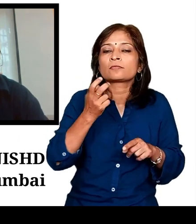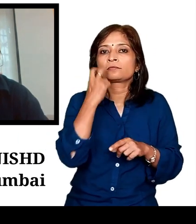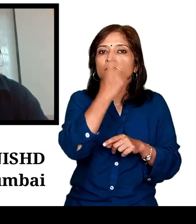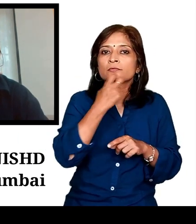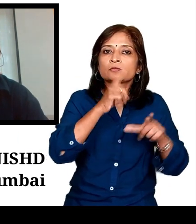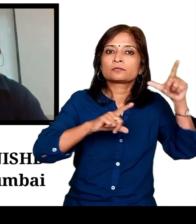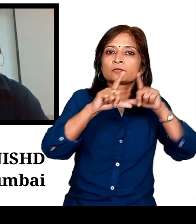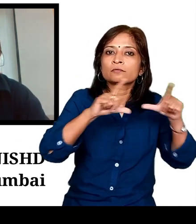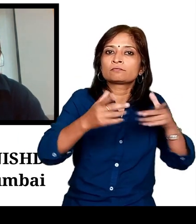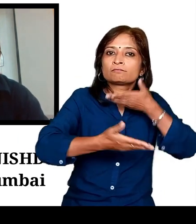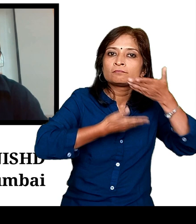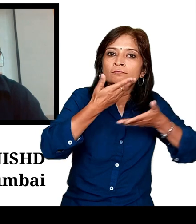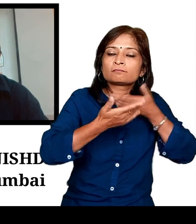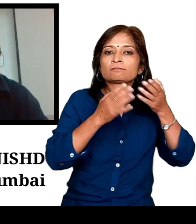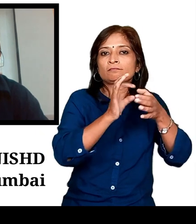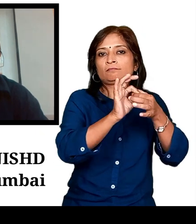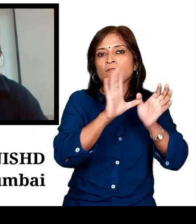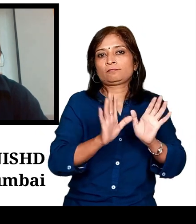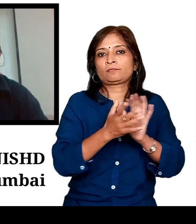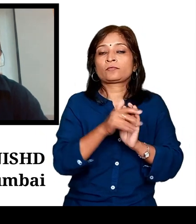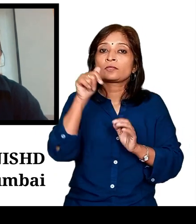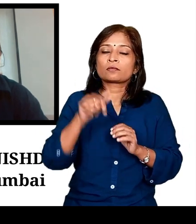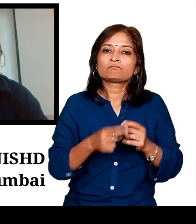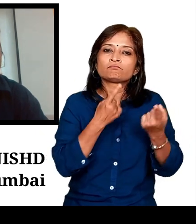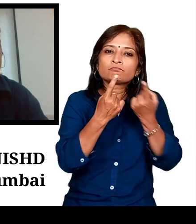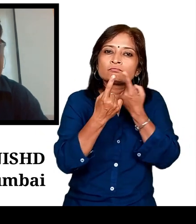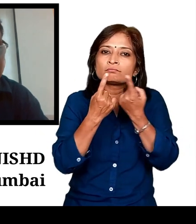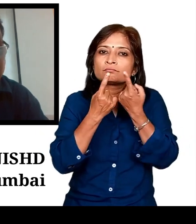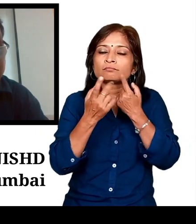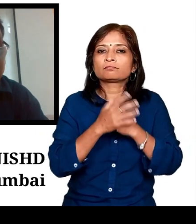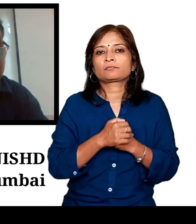operative that program. We have to look after their